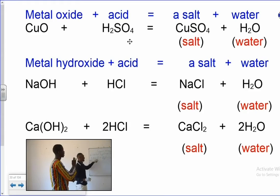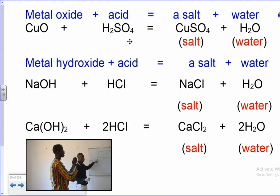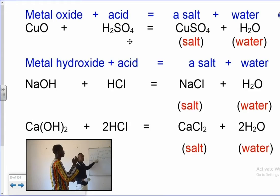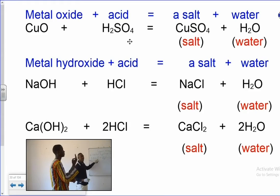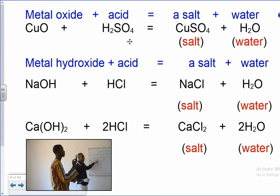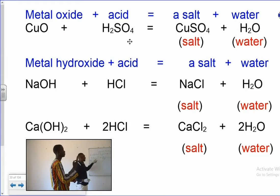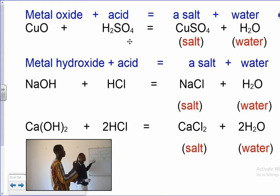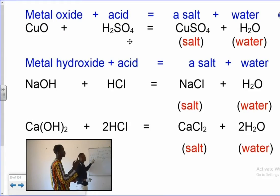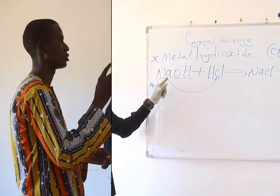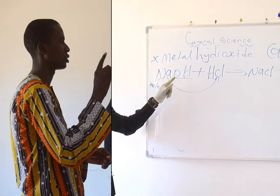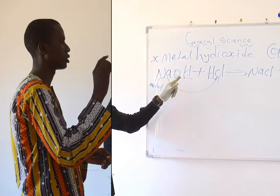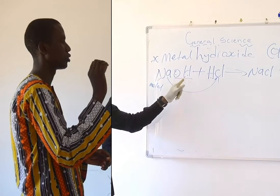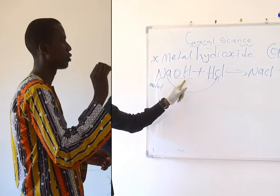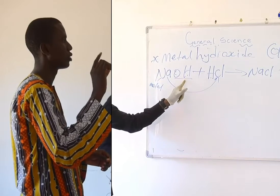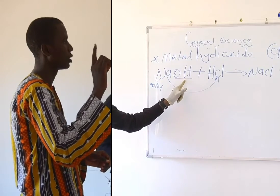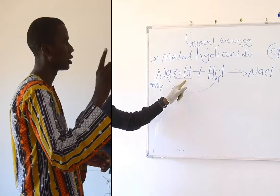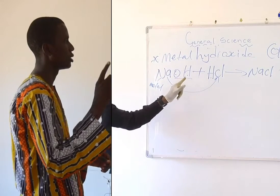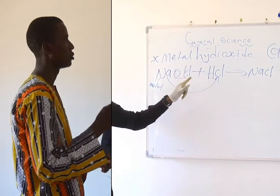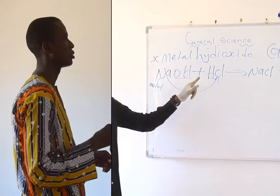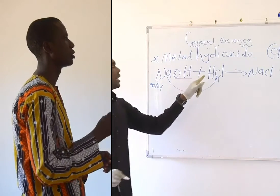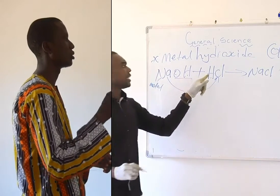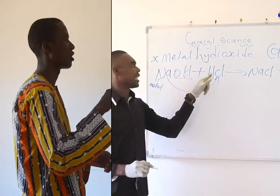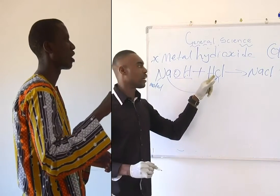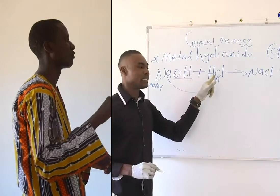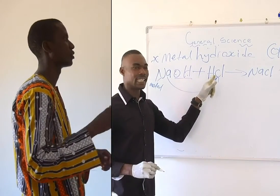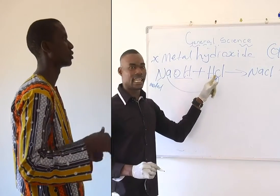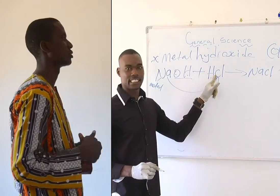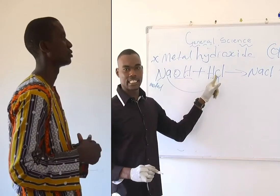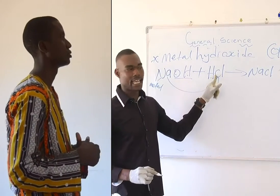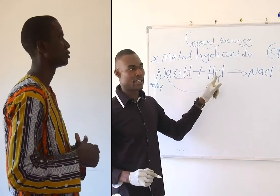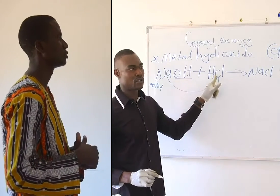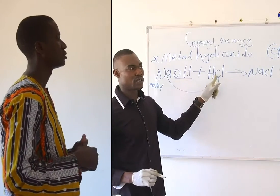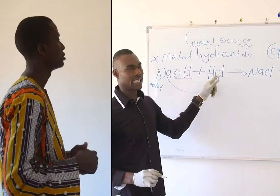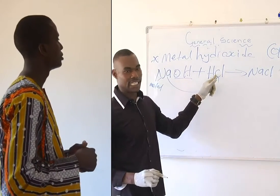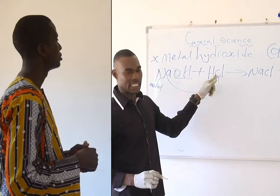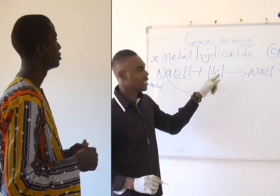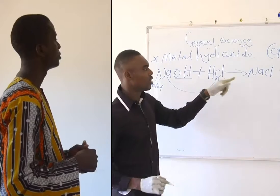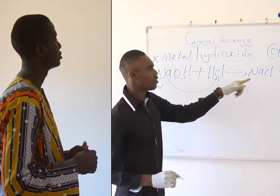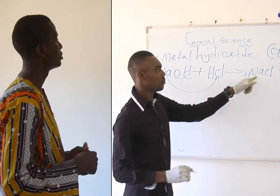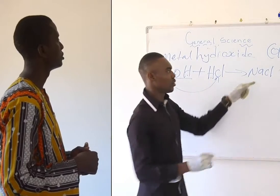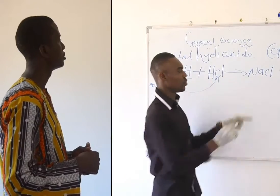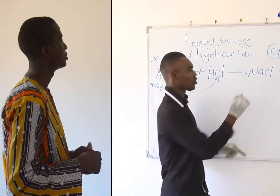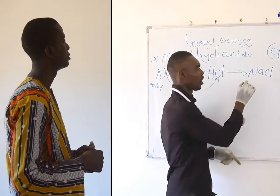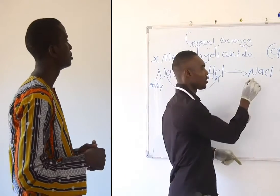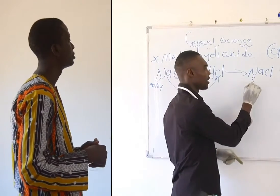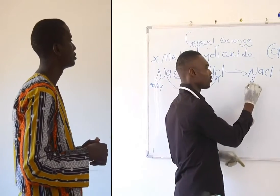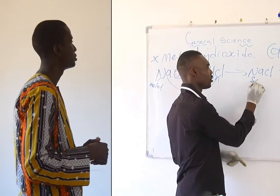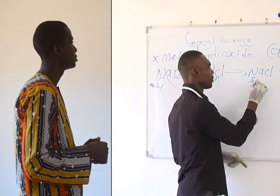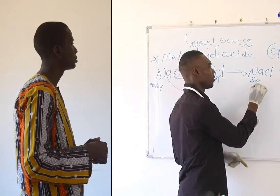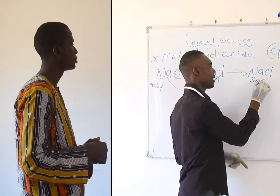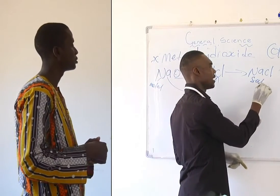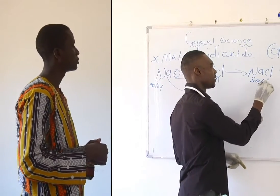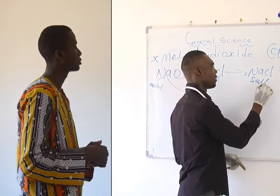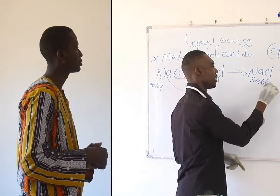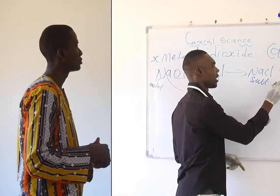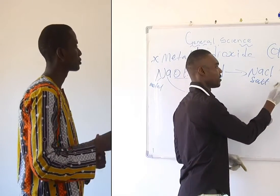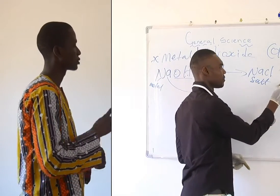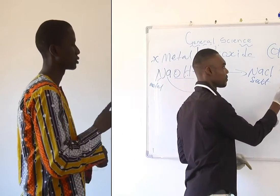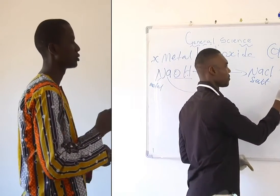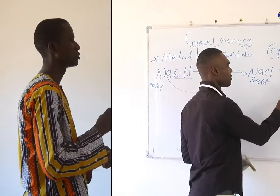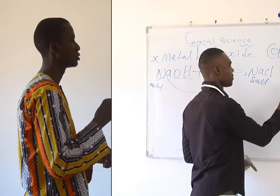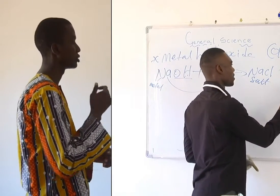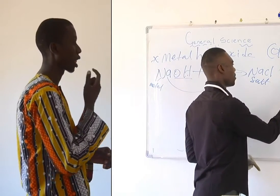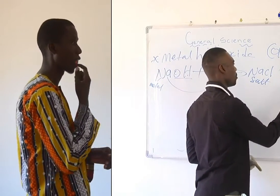metal hydroxide, that is sodium hydroxide, react with an acid, hydrochloric acid, to produce salt, that is sodium chloride,